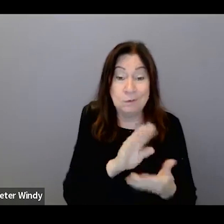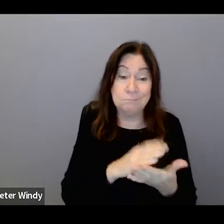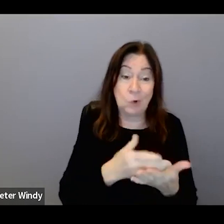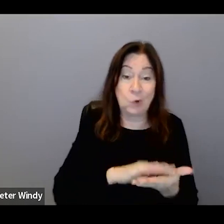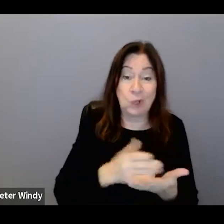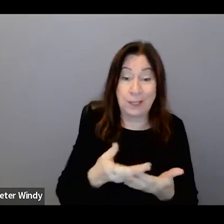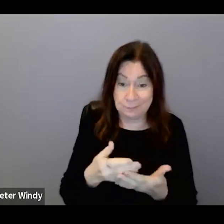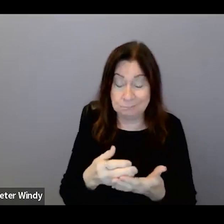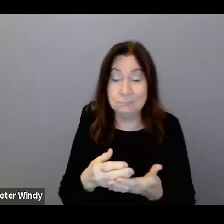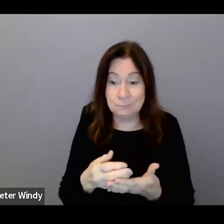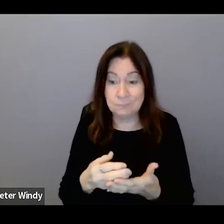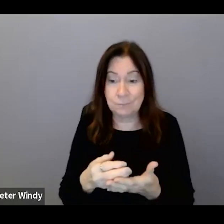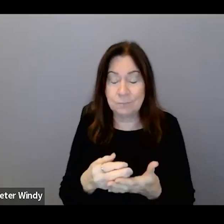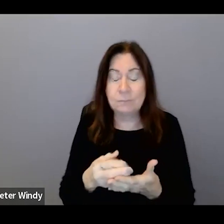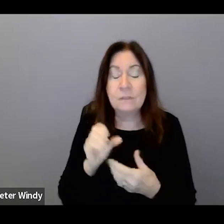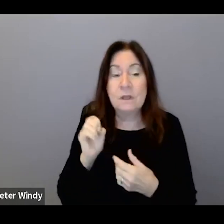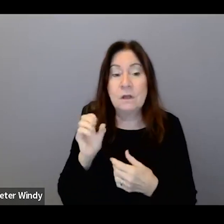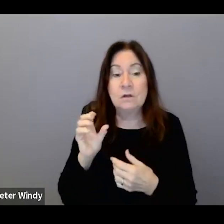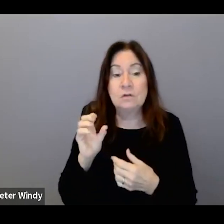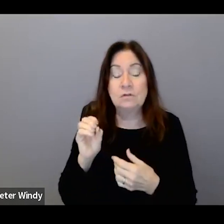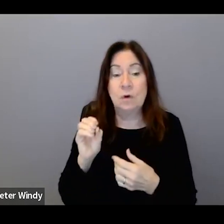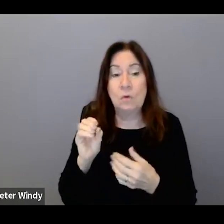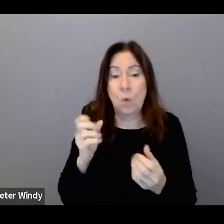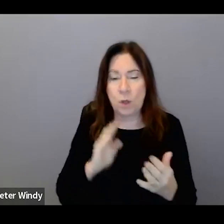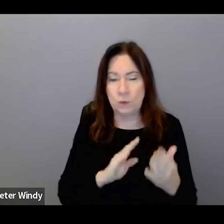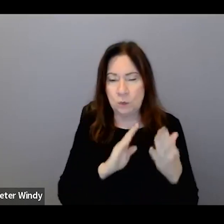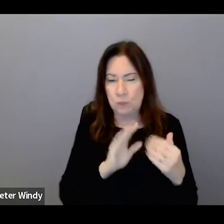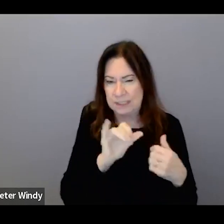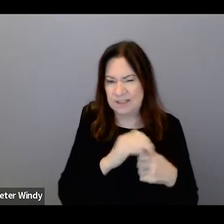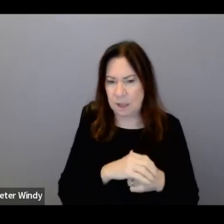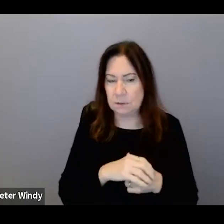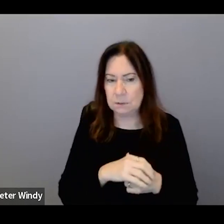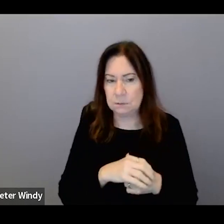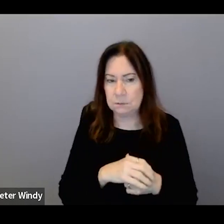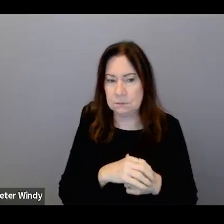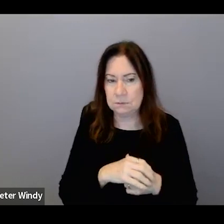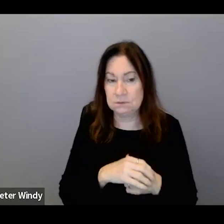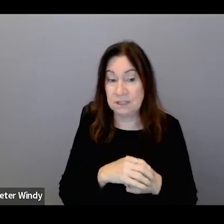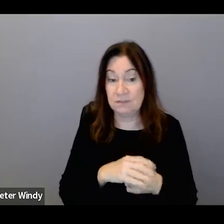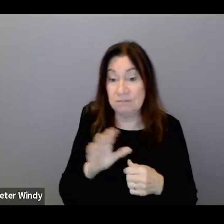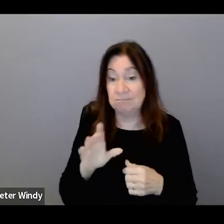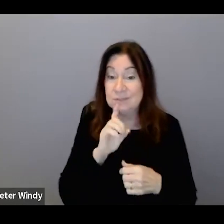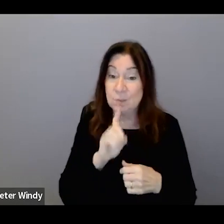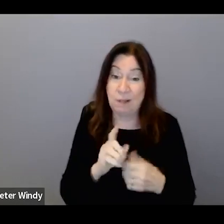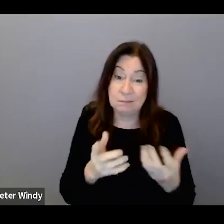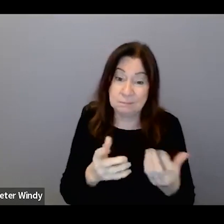food. And so I want to address that if that is a reality for you.